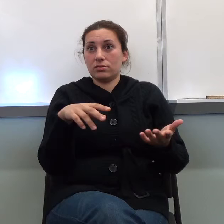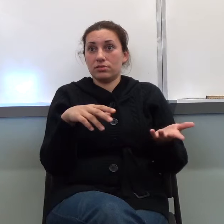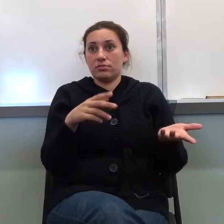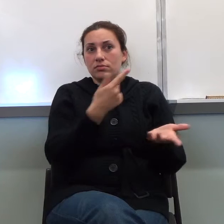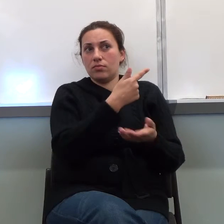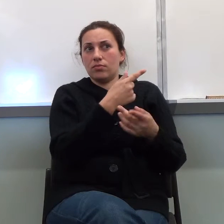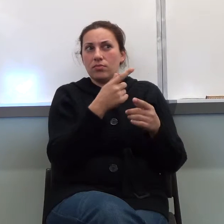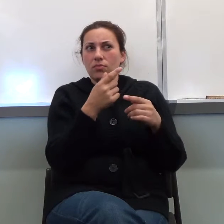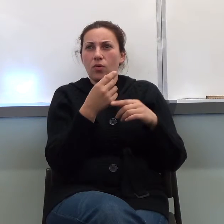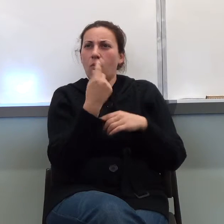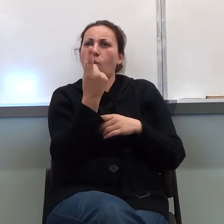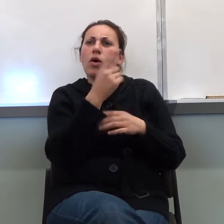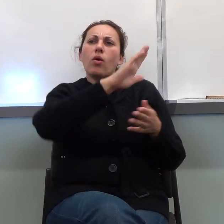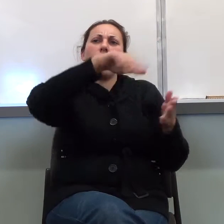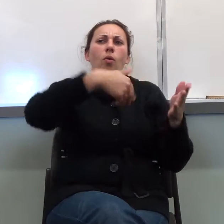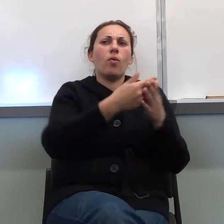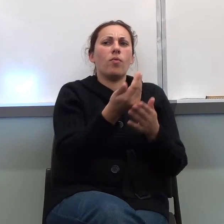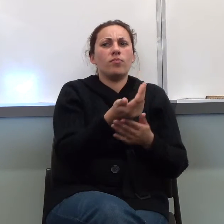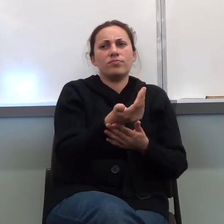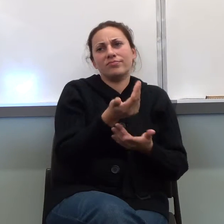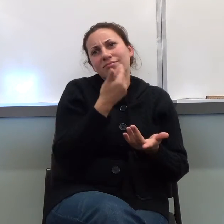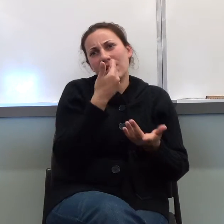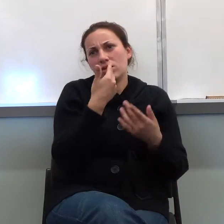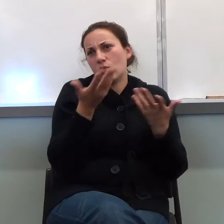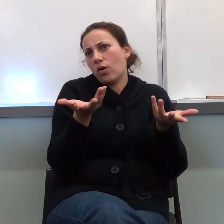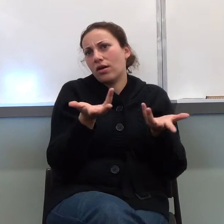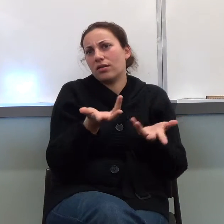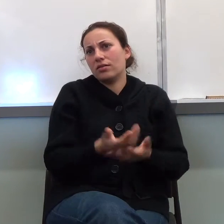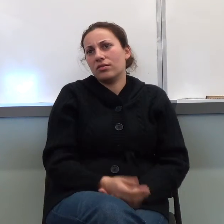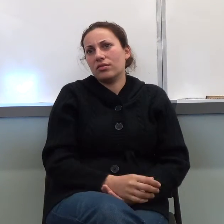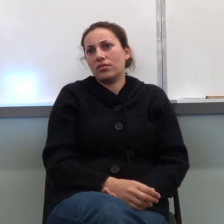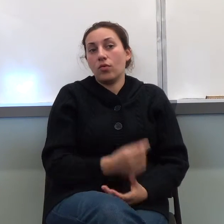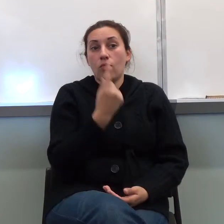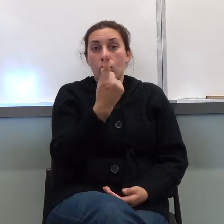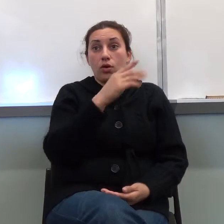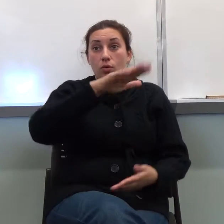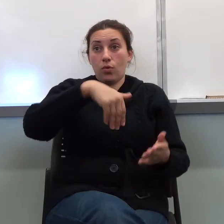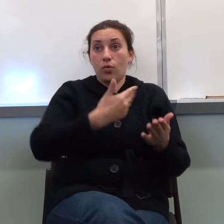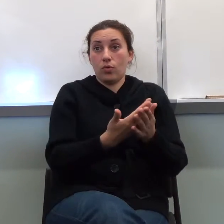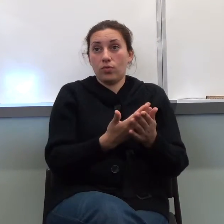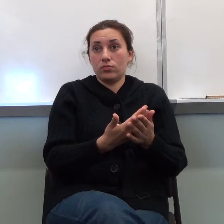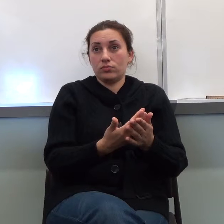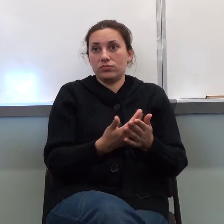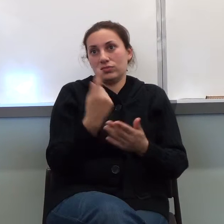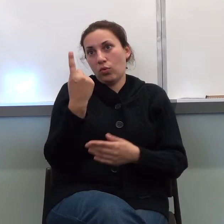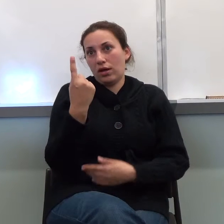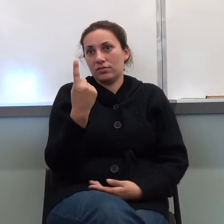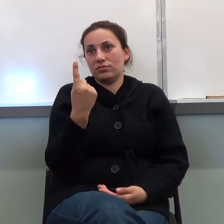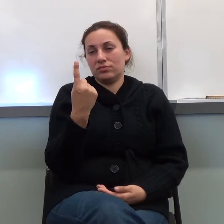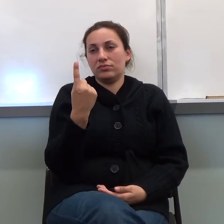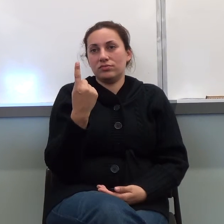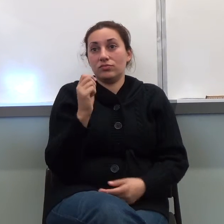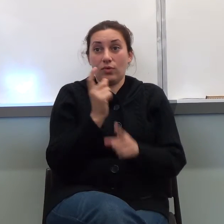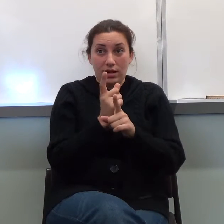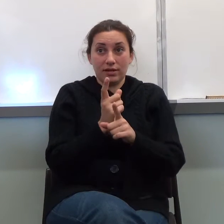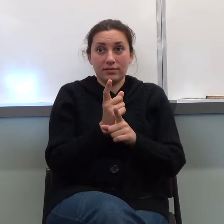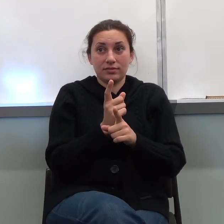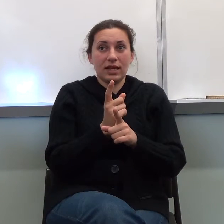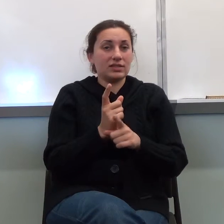what's one whole thing? Well, one whole thing is one pizza, complete pizza, right? Yeah, All it's right.